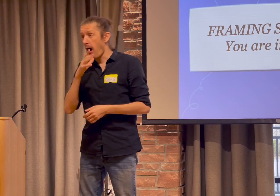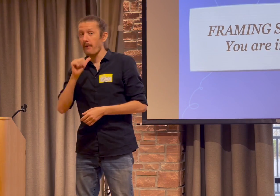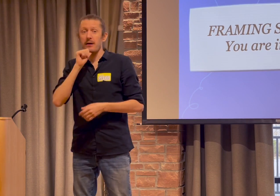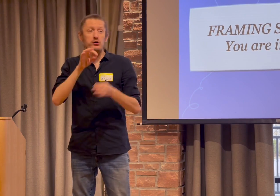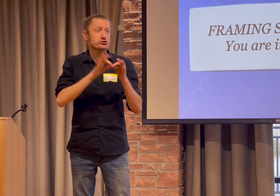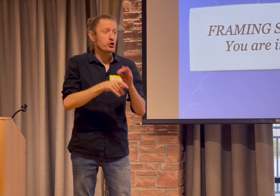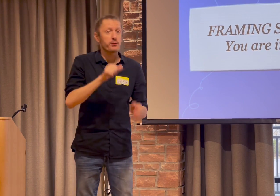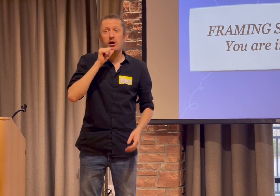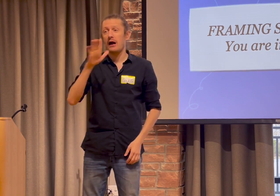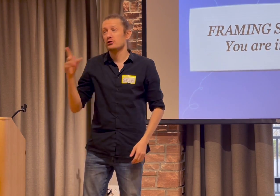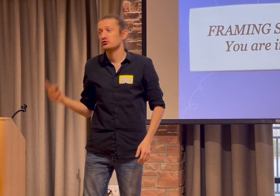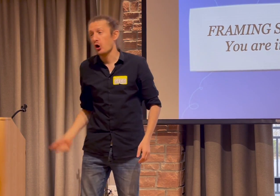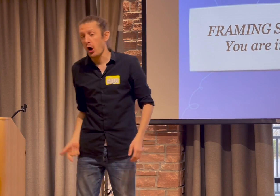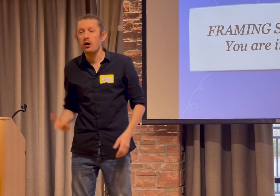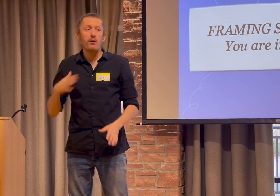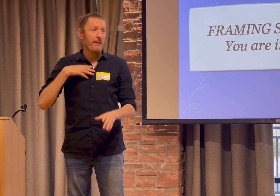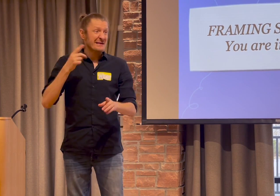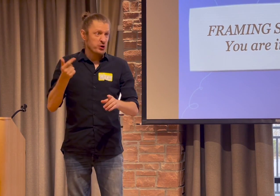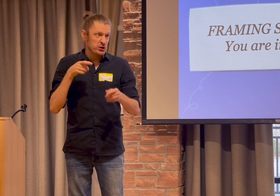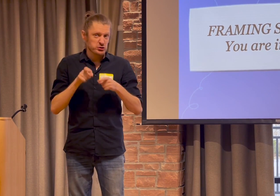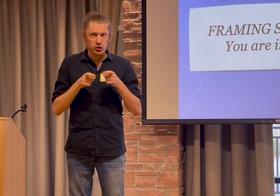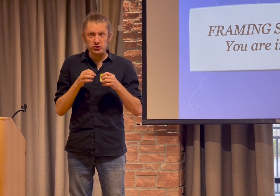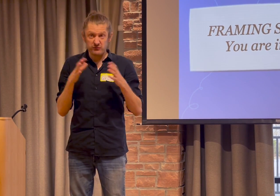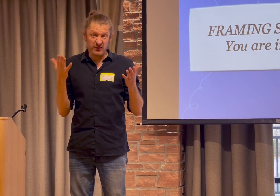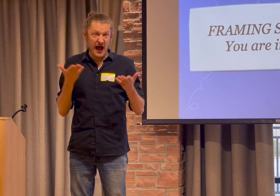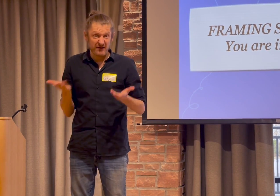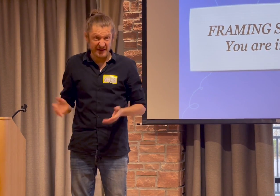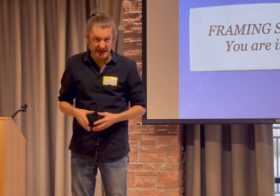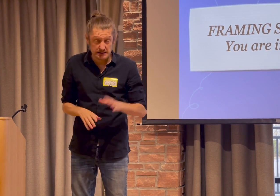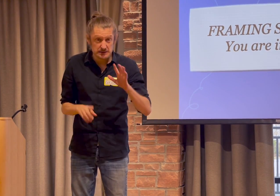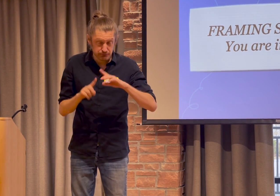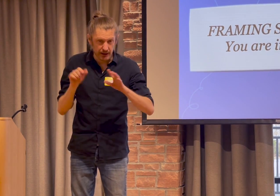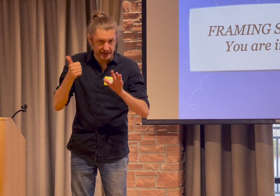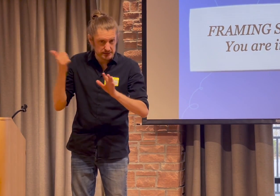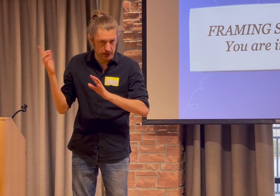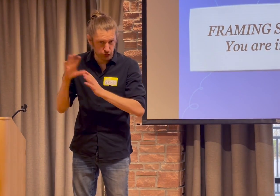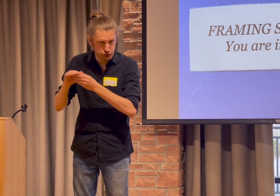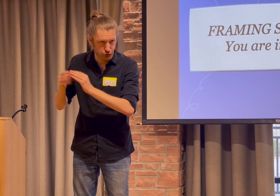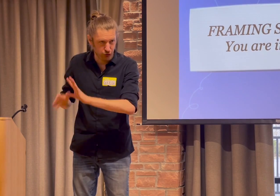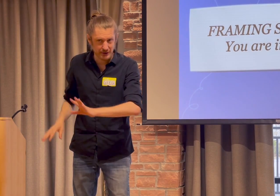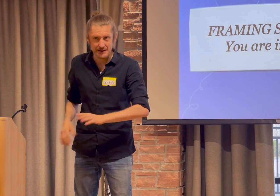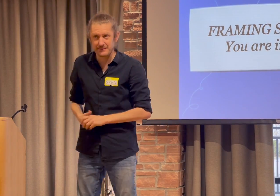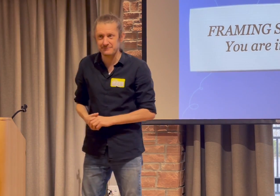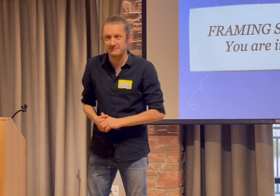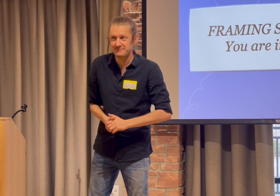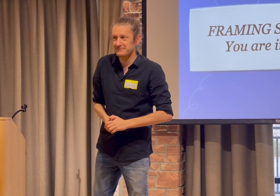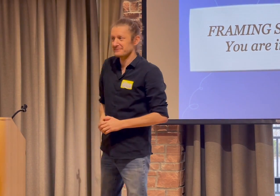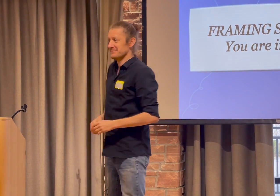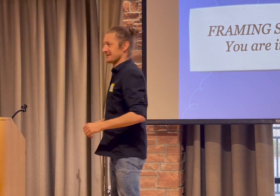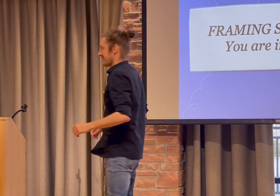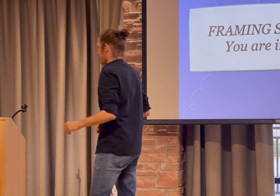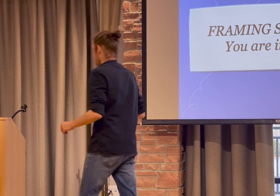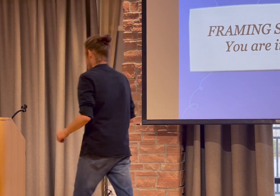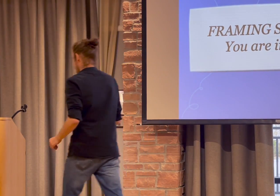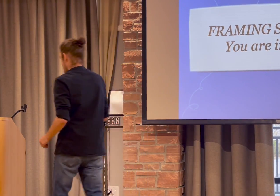You are the person who's in charge of your education. Not your university, not your mom, not your interpreter, not your dog.